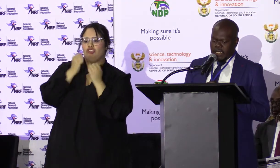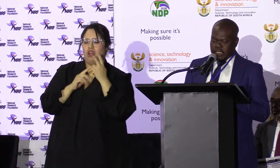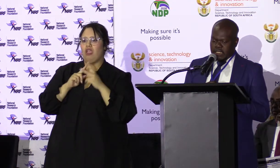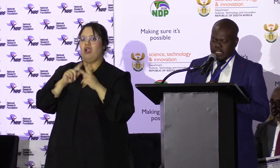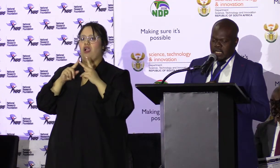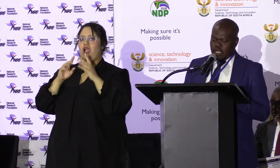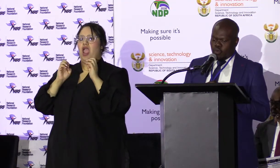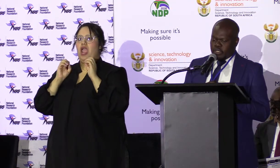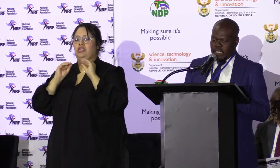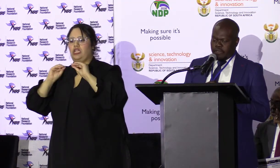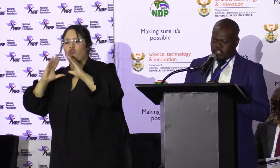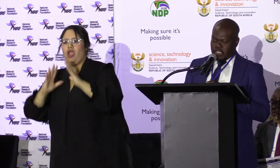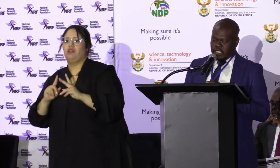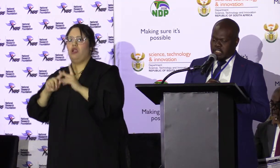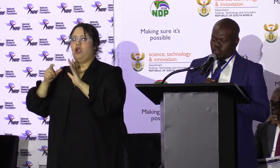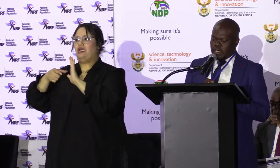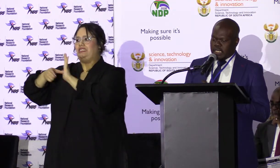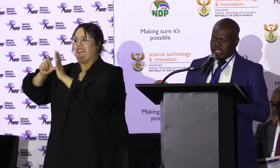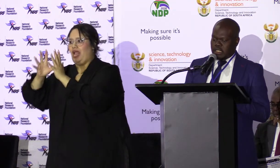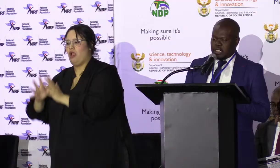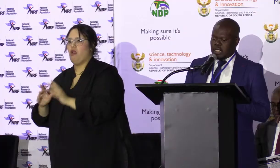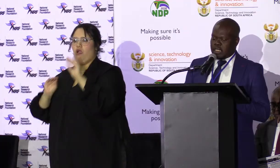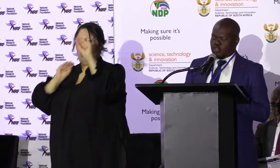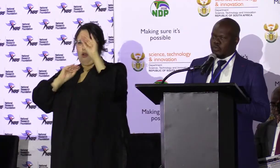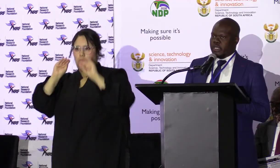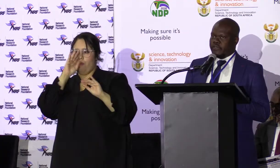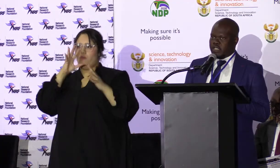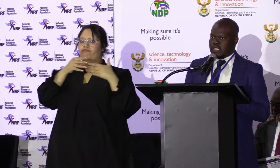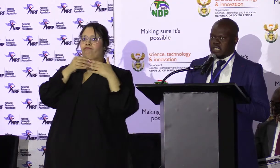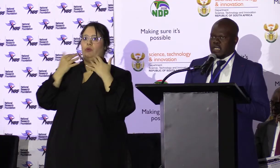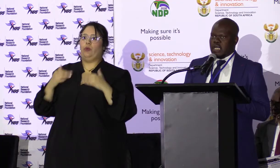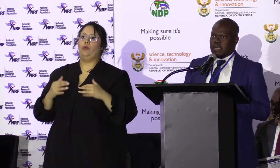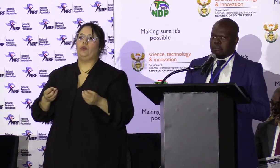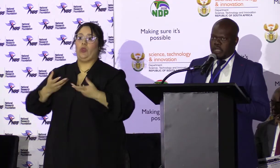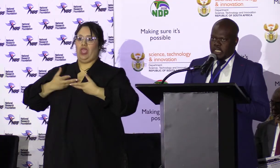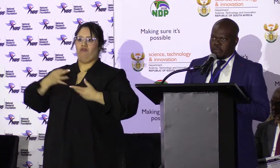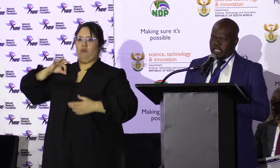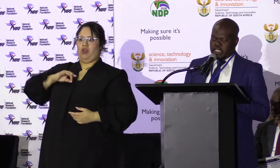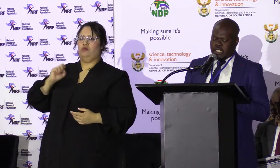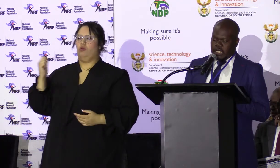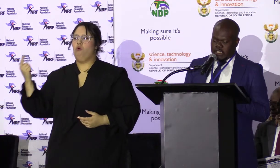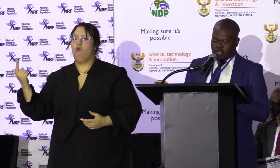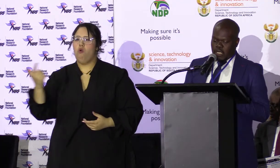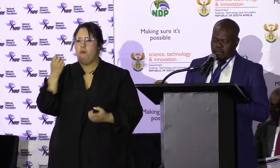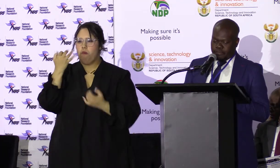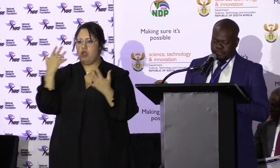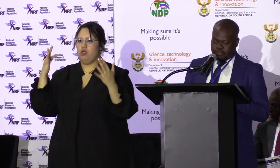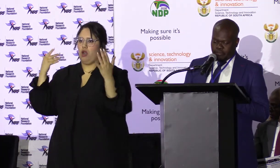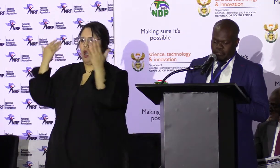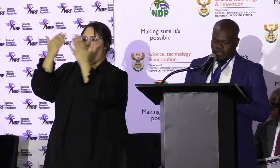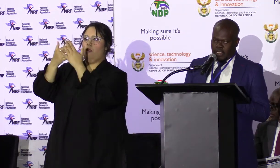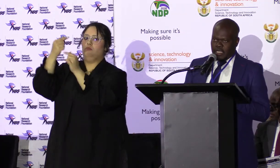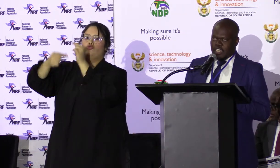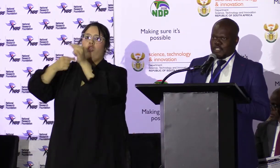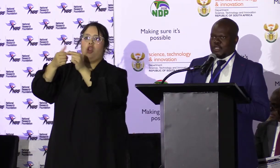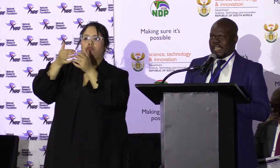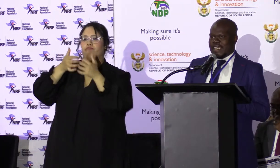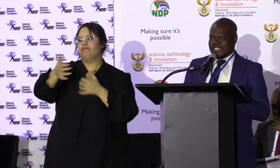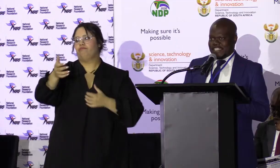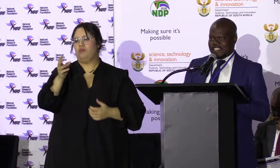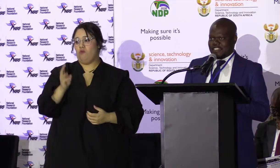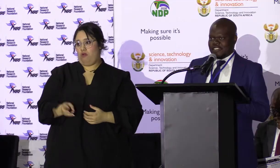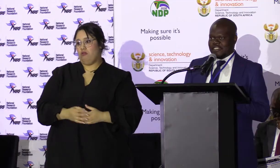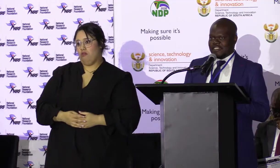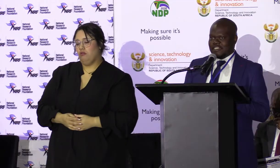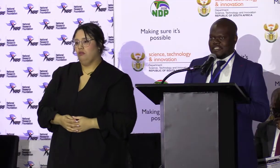the designers who turned vision into legacy that will benefit many, many generations to come. To